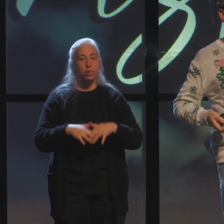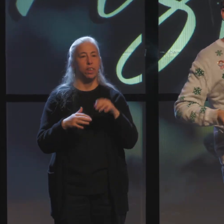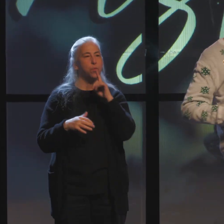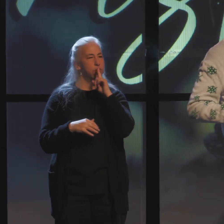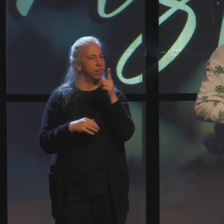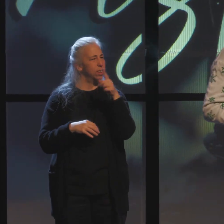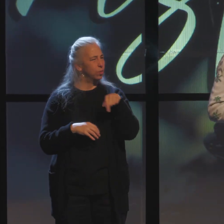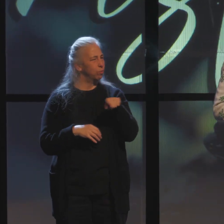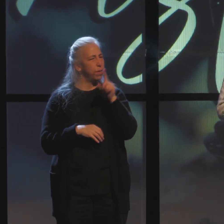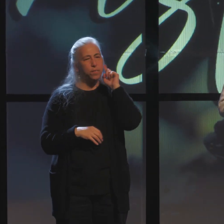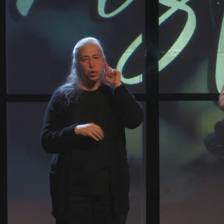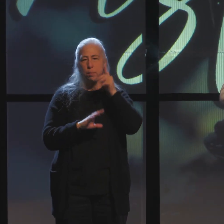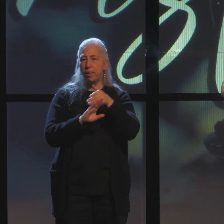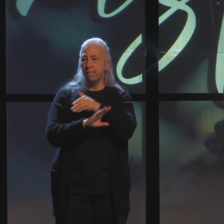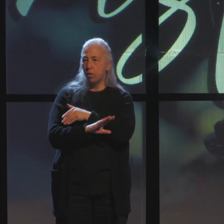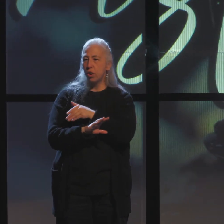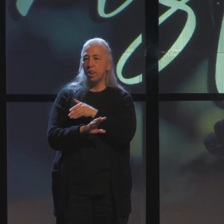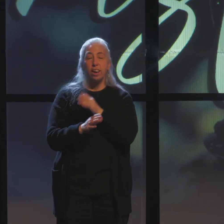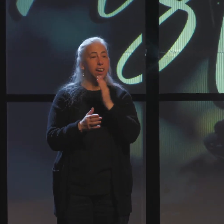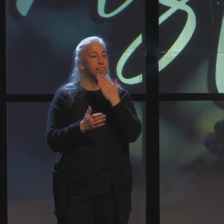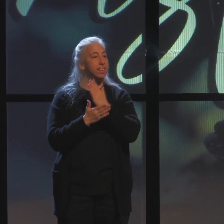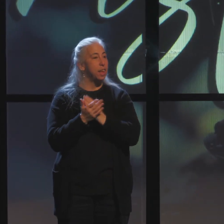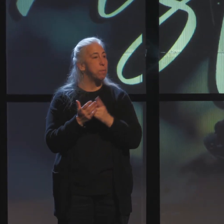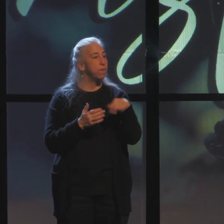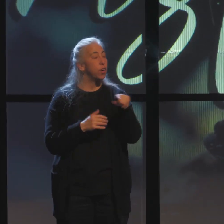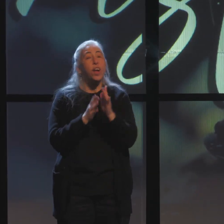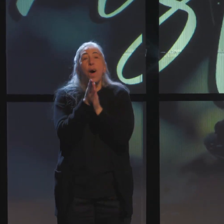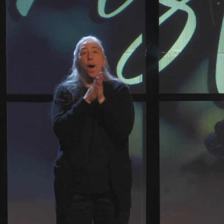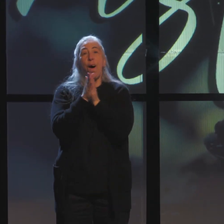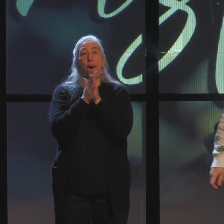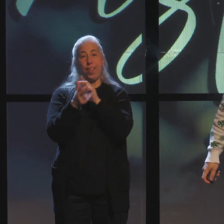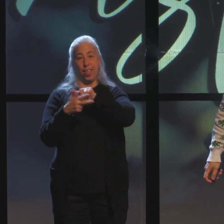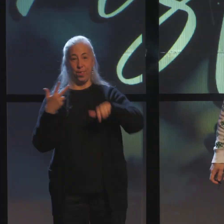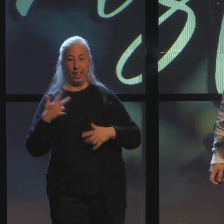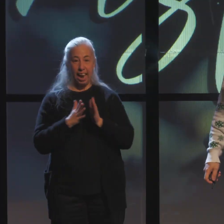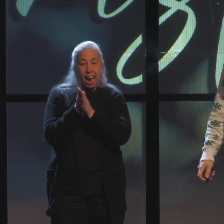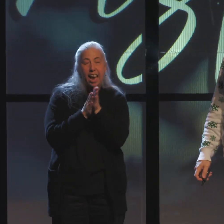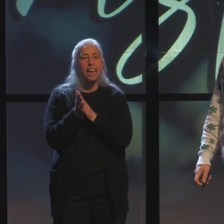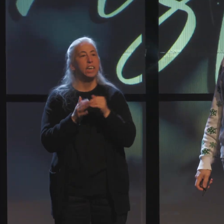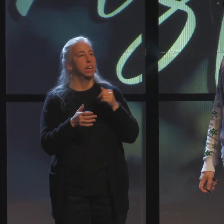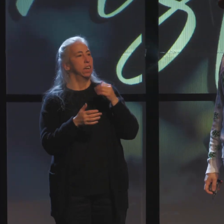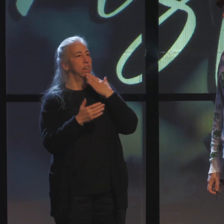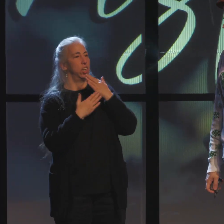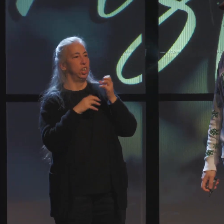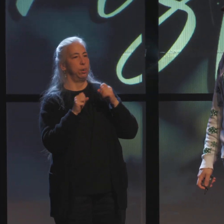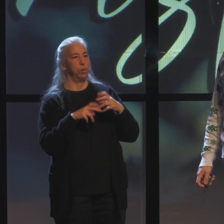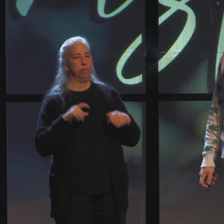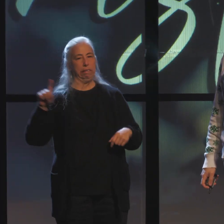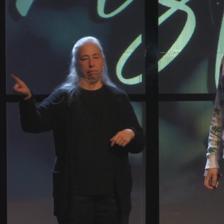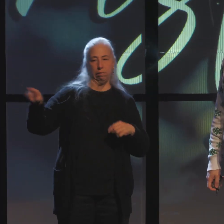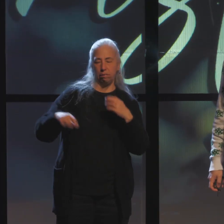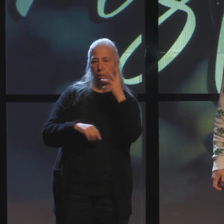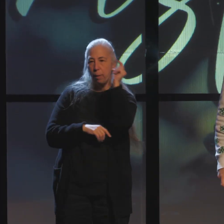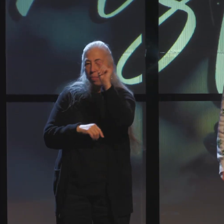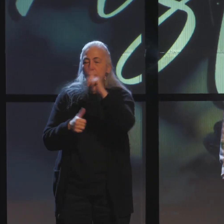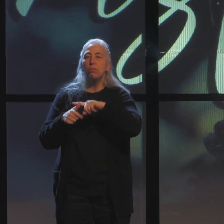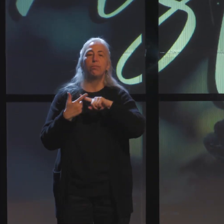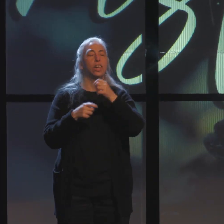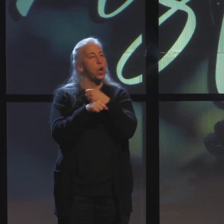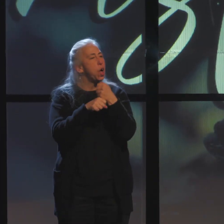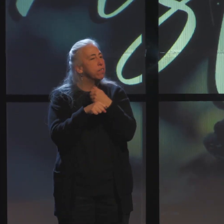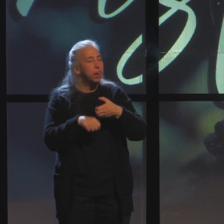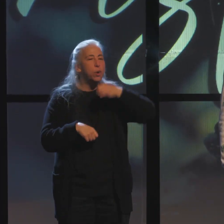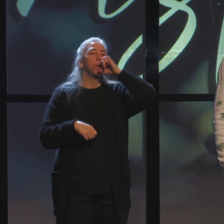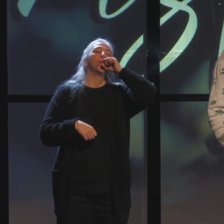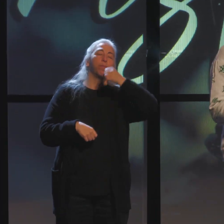this before? Some of you got a little excited. You like the 3 domes of meaning. Some of you are like, this is a good opportunity to go to the restroom, refill my cup of